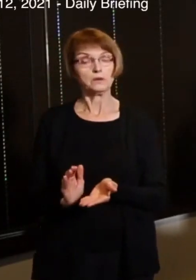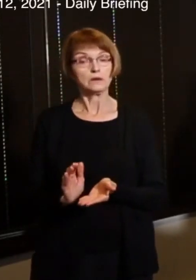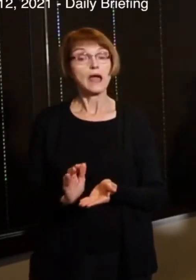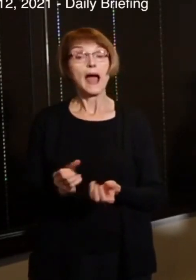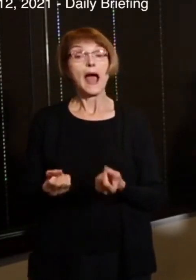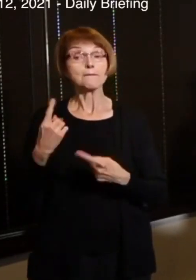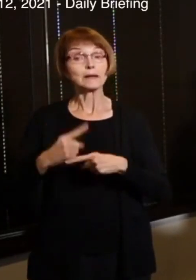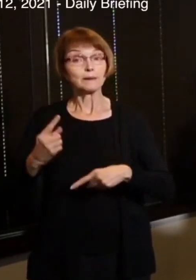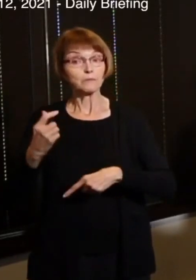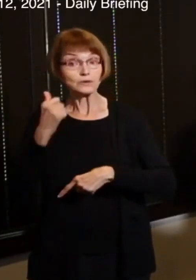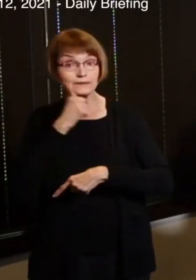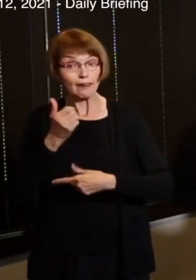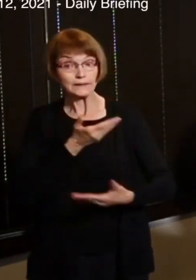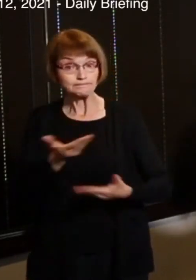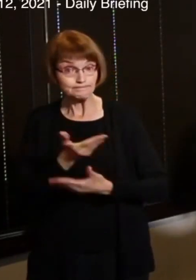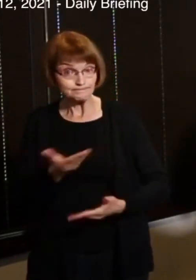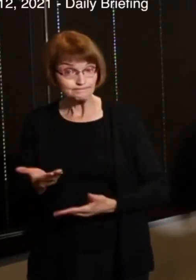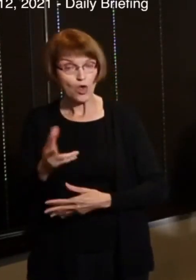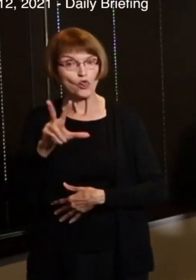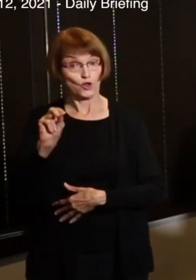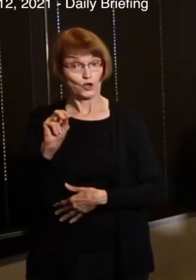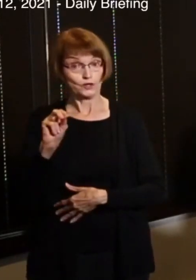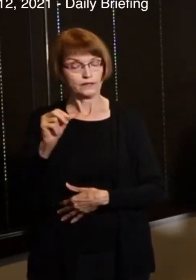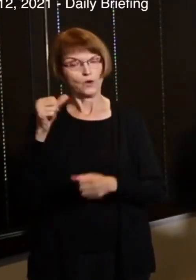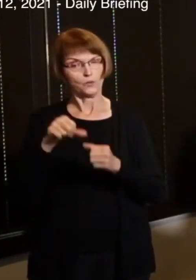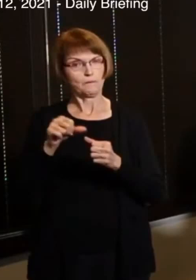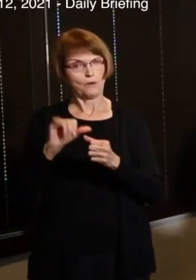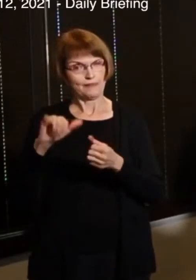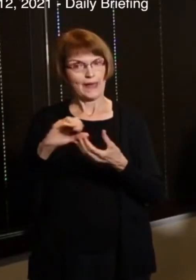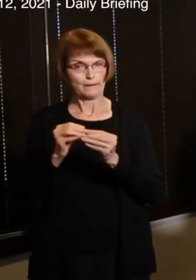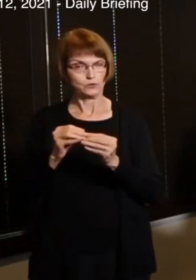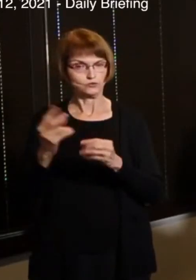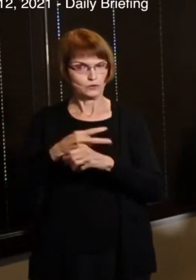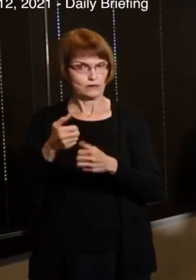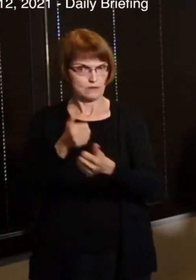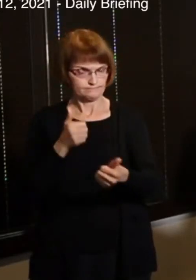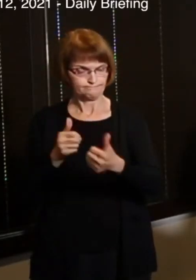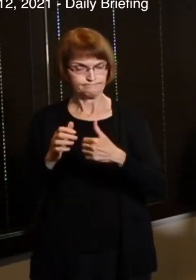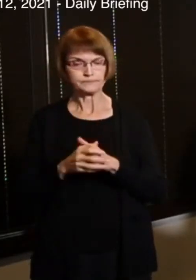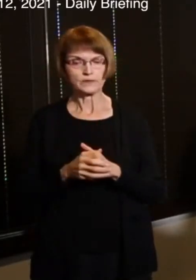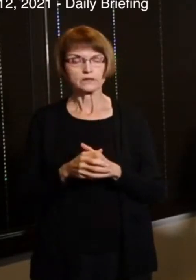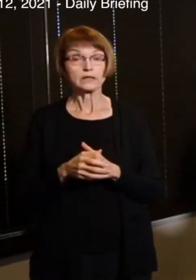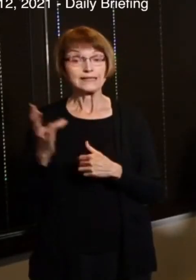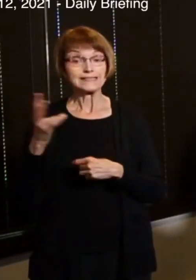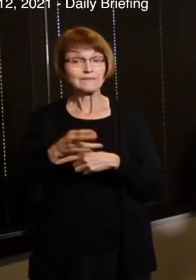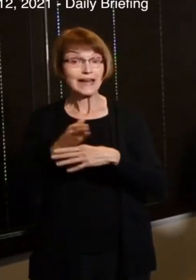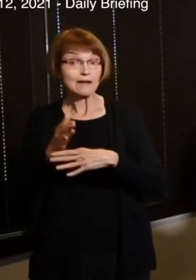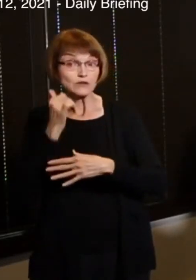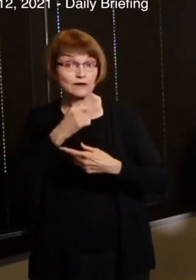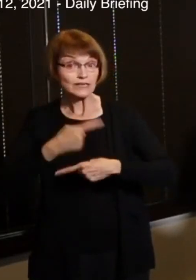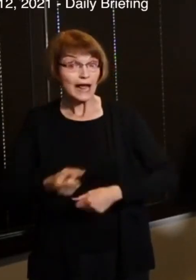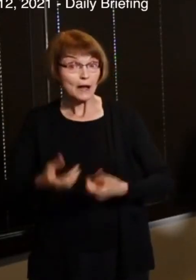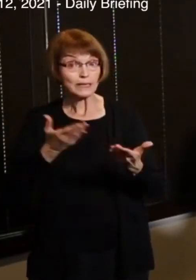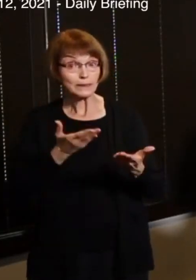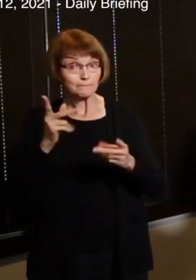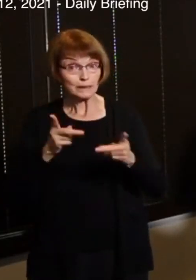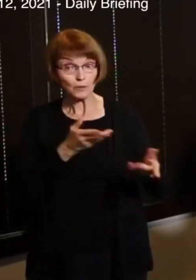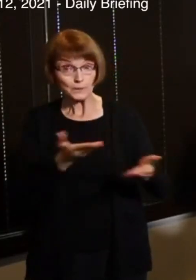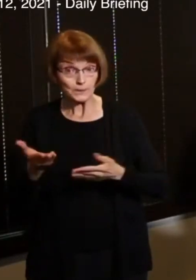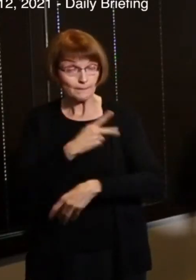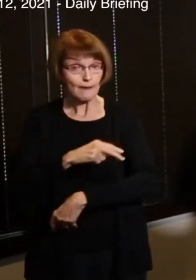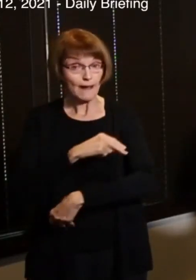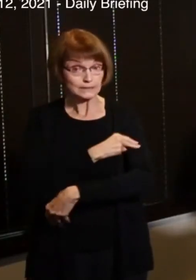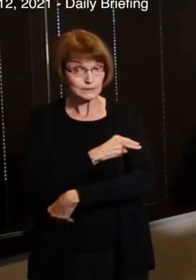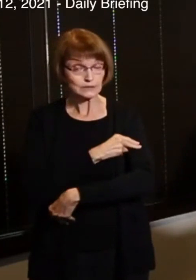admission number is now at 30, and remember that's delayed by 48 hours. And our rolling 7-day average is now down to 32.